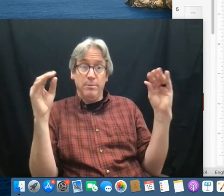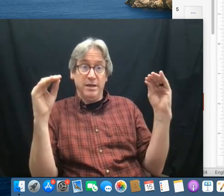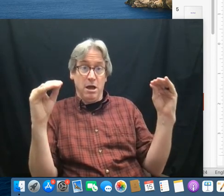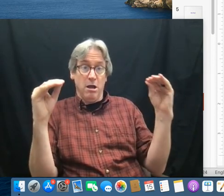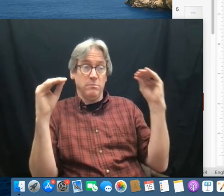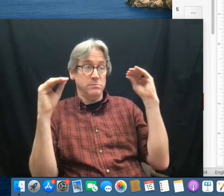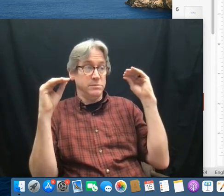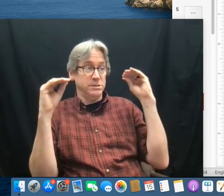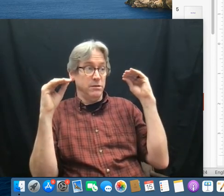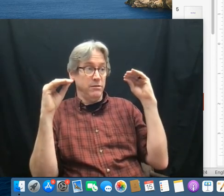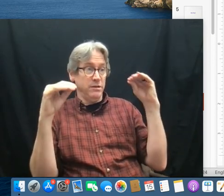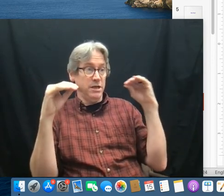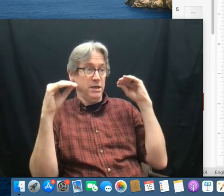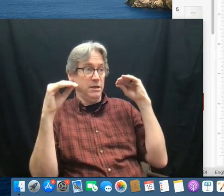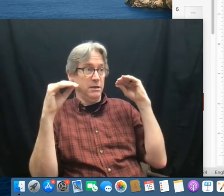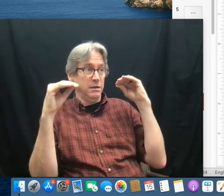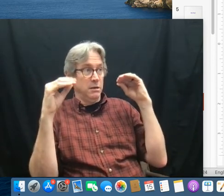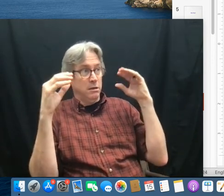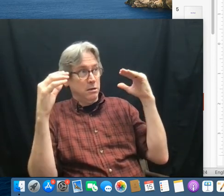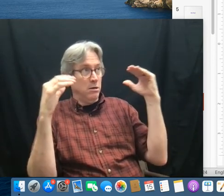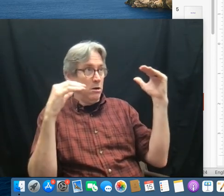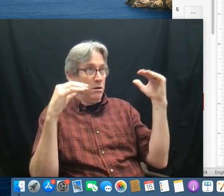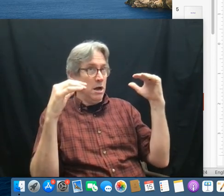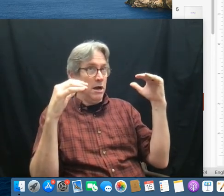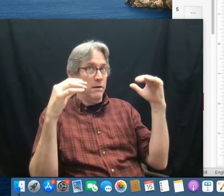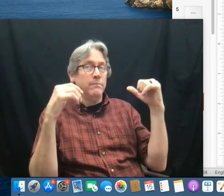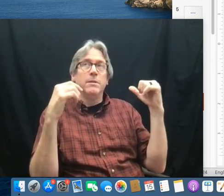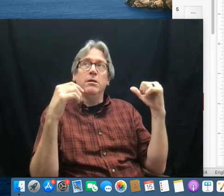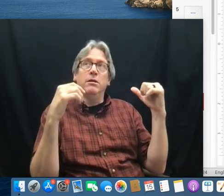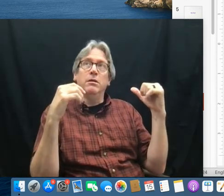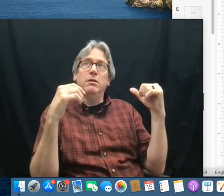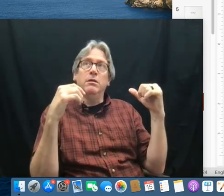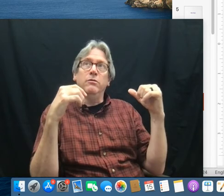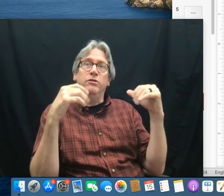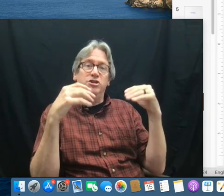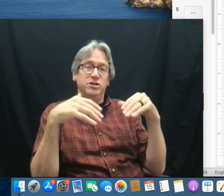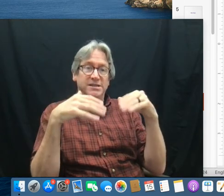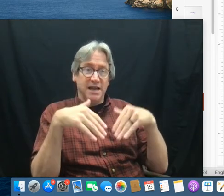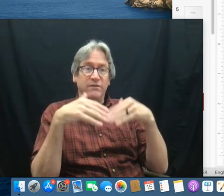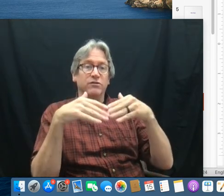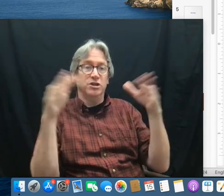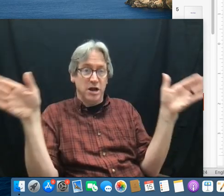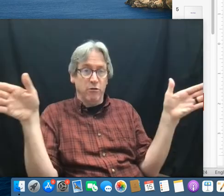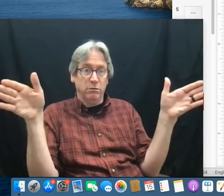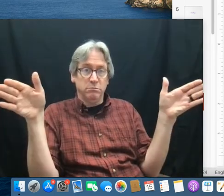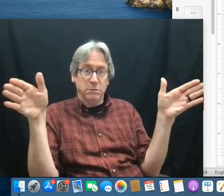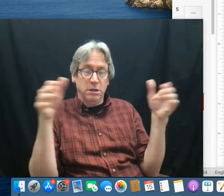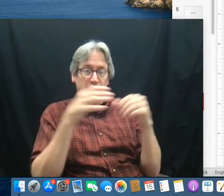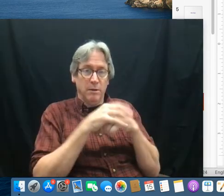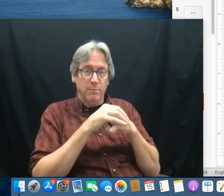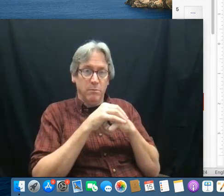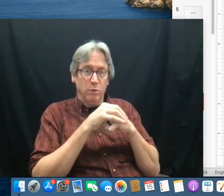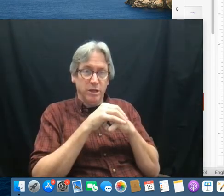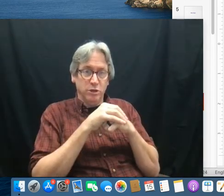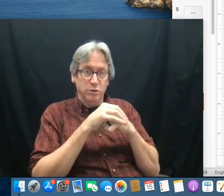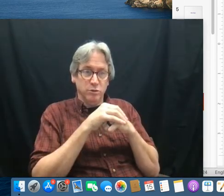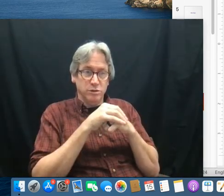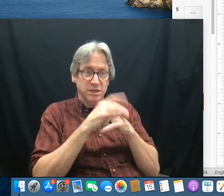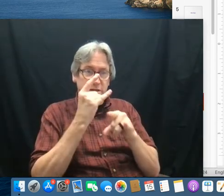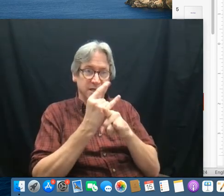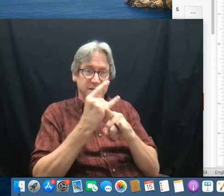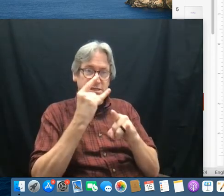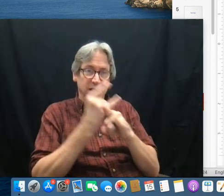Language, sign language. We also use this for sentence. In ASL, you'll notice there are a lot of